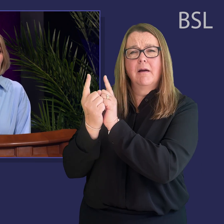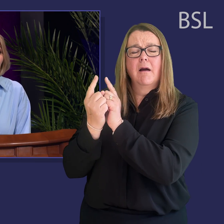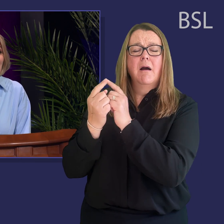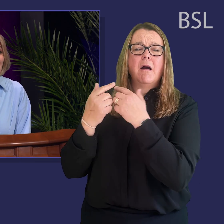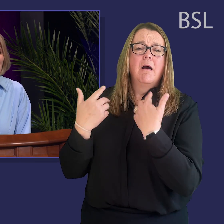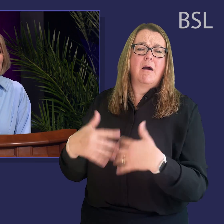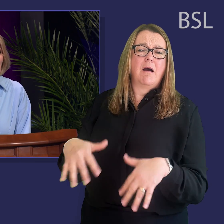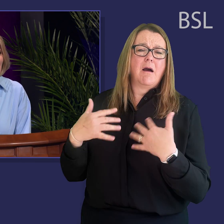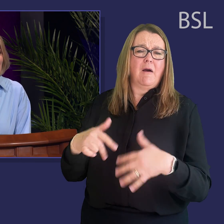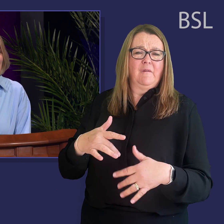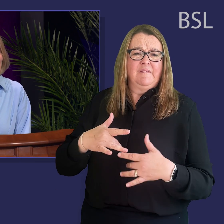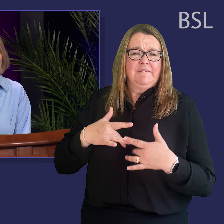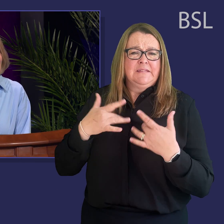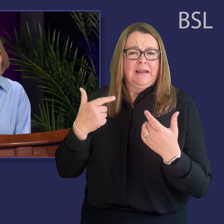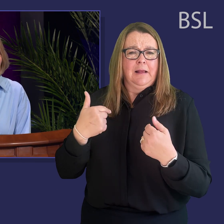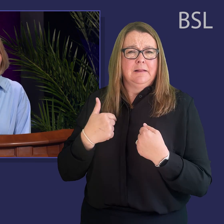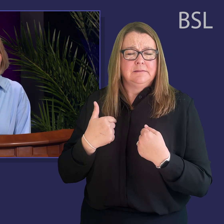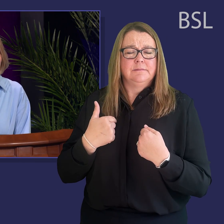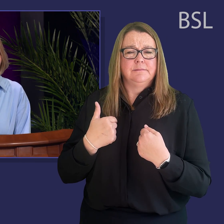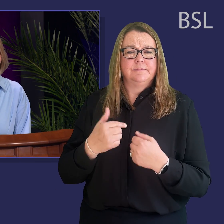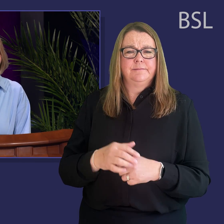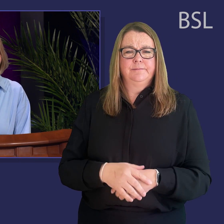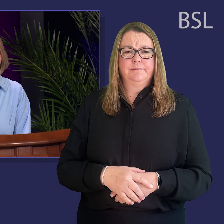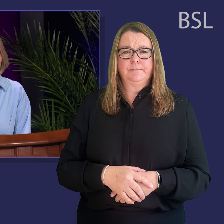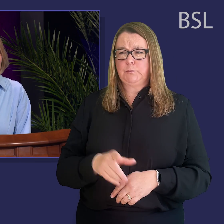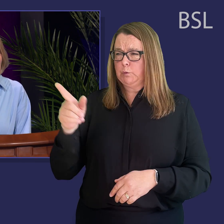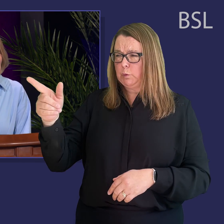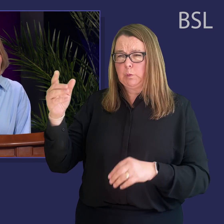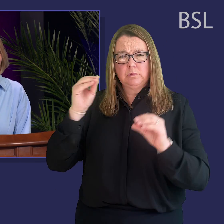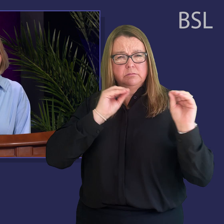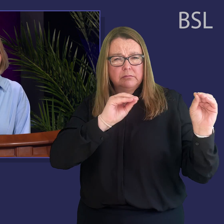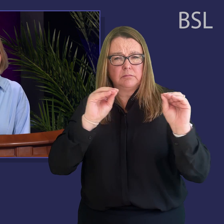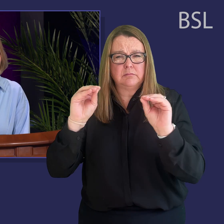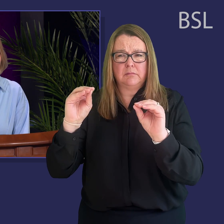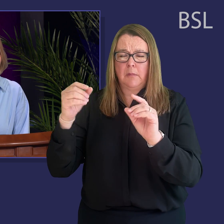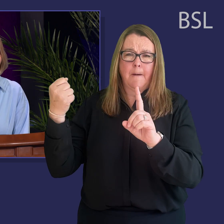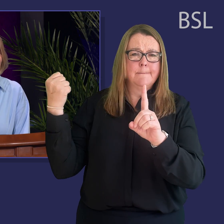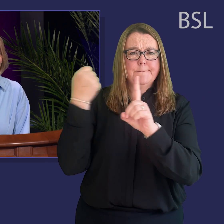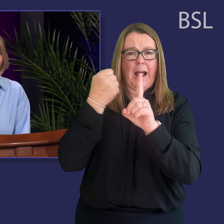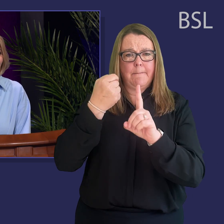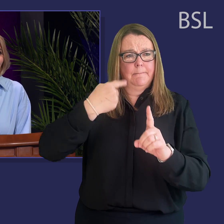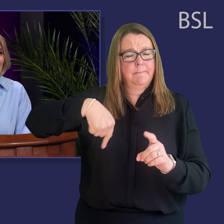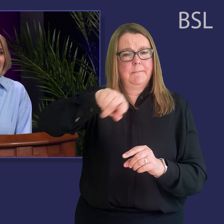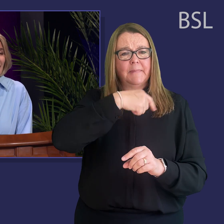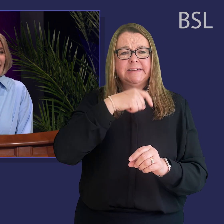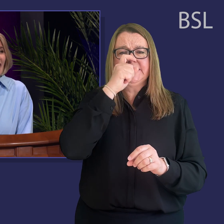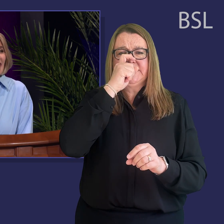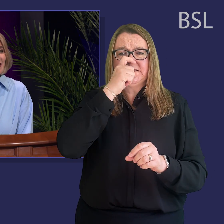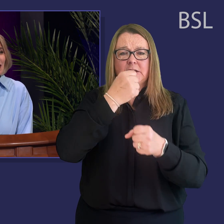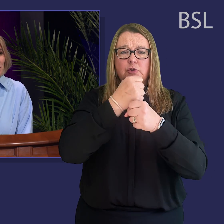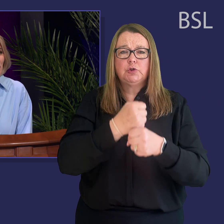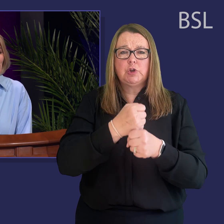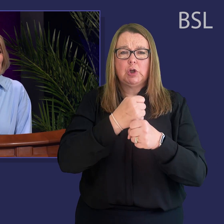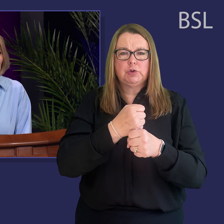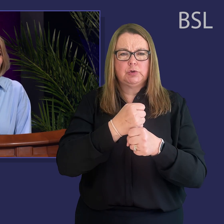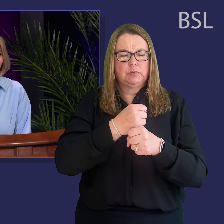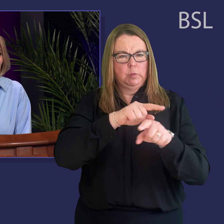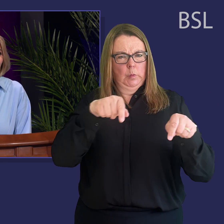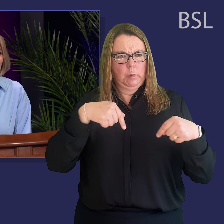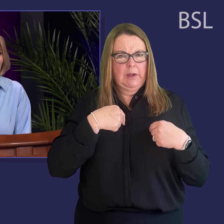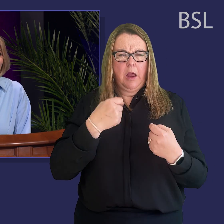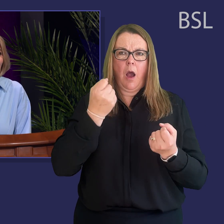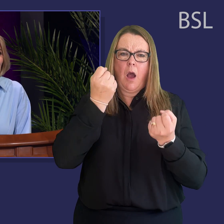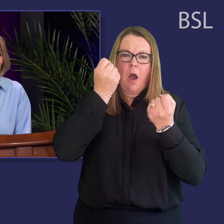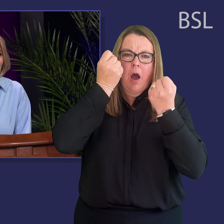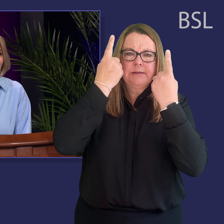prophetic voice has meant to the Sisters of the Church in better understanding God's love for us and the spiritual